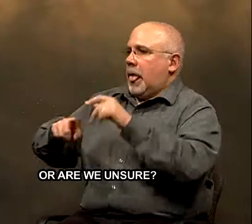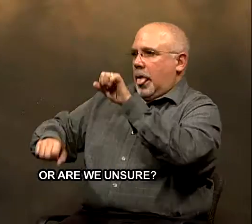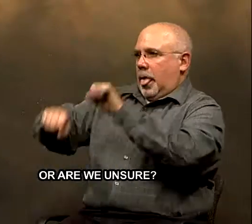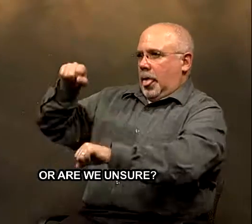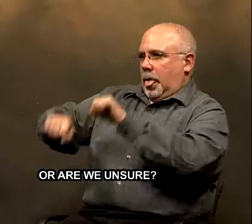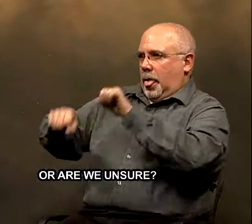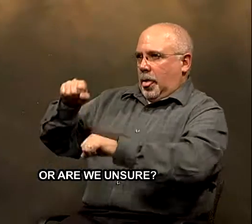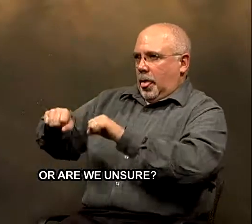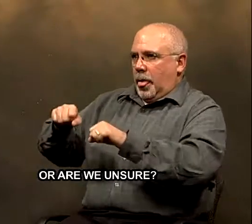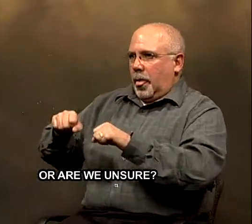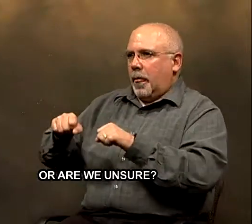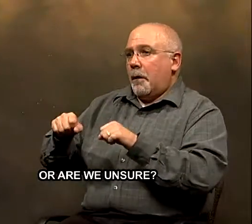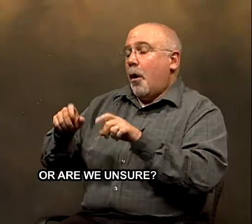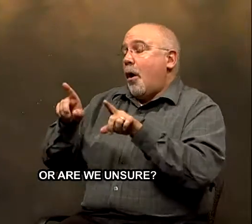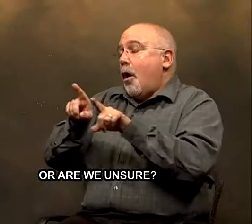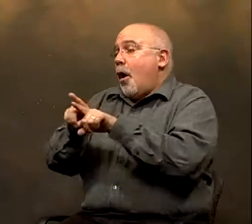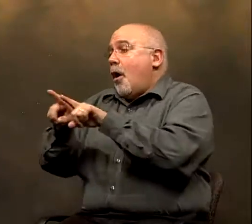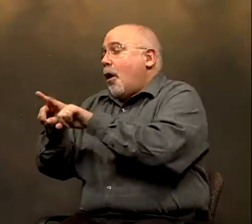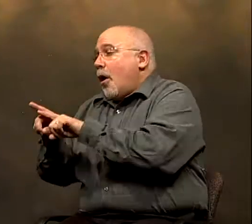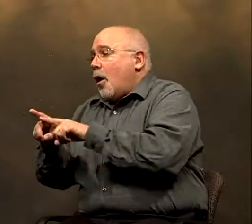them? Or are we unsure?